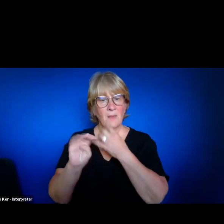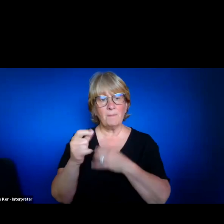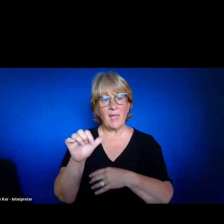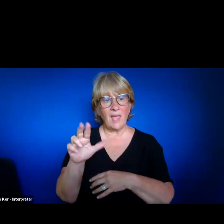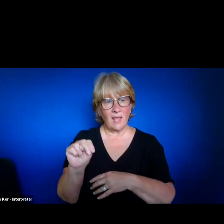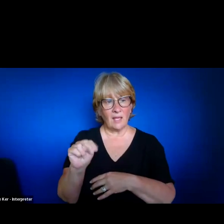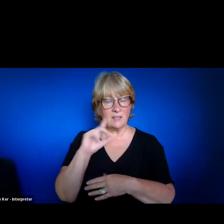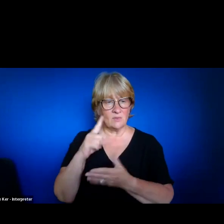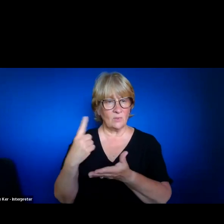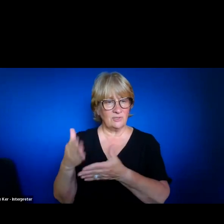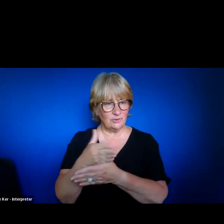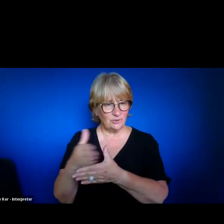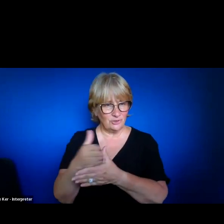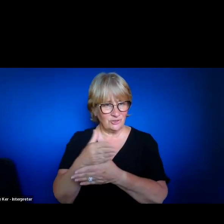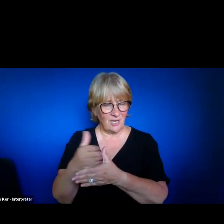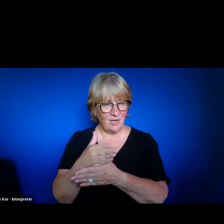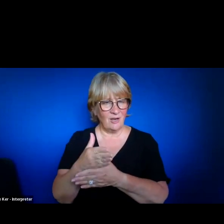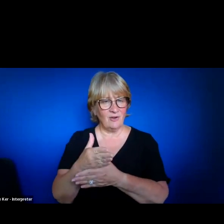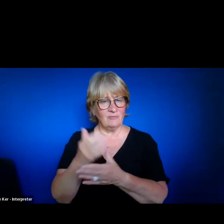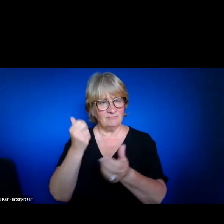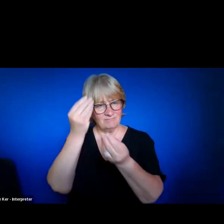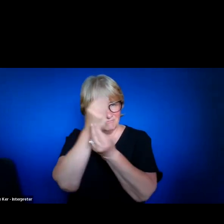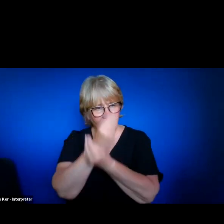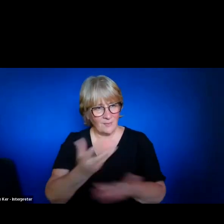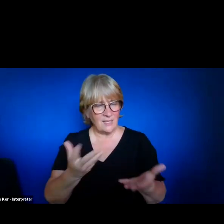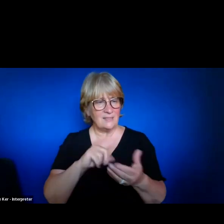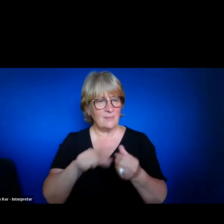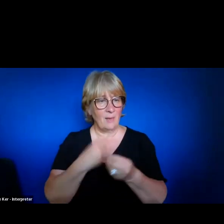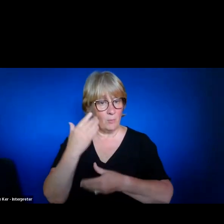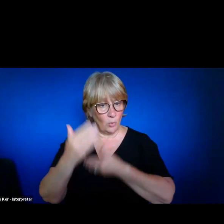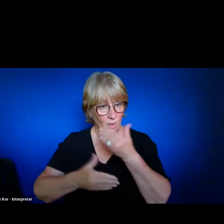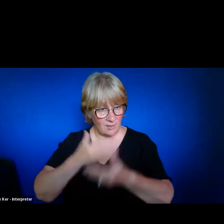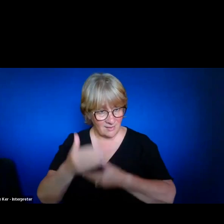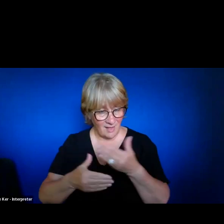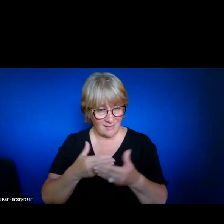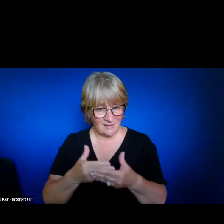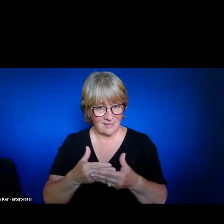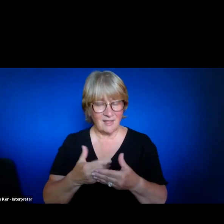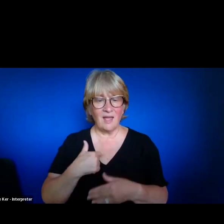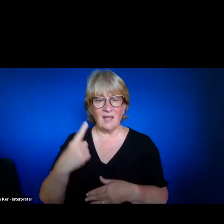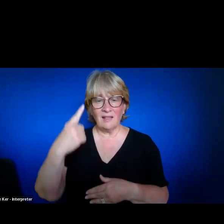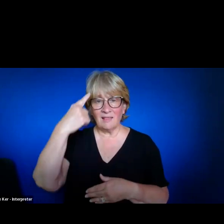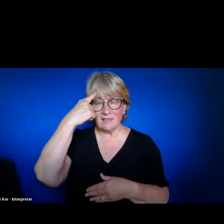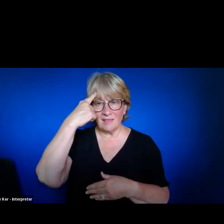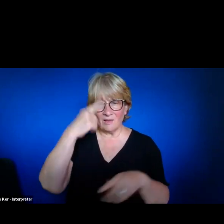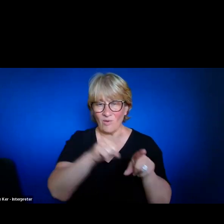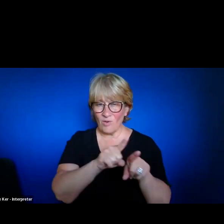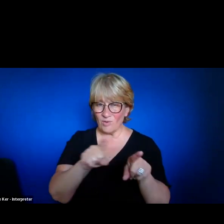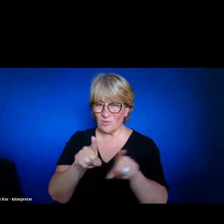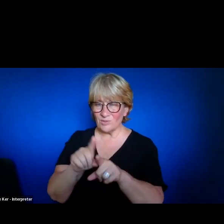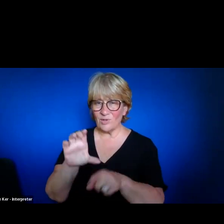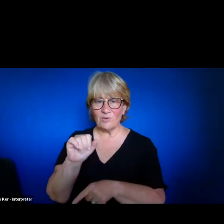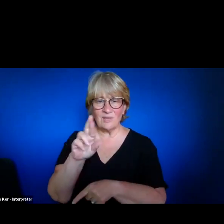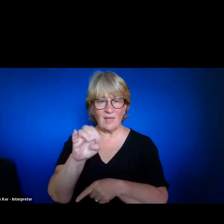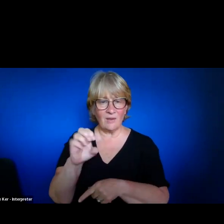to share some updates regarding process. And I think also Carrie and Michelle